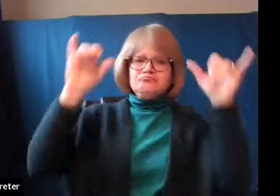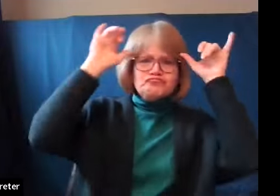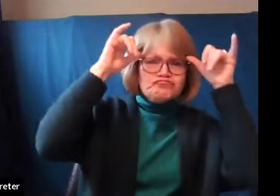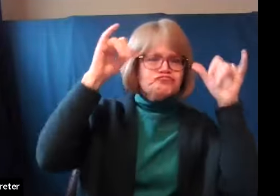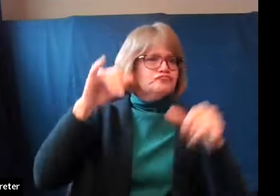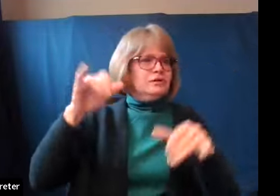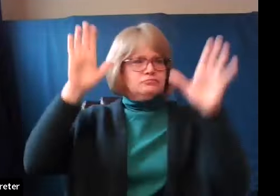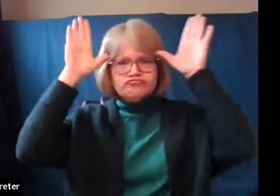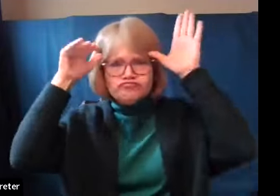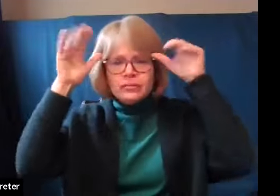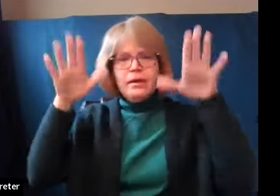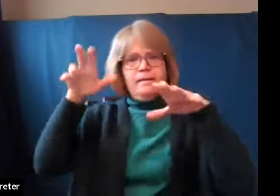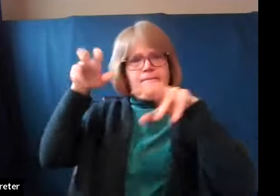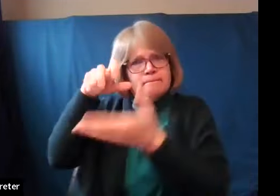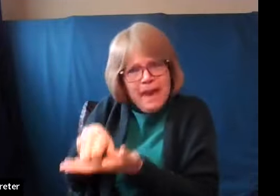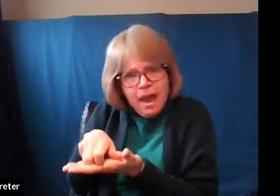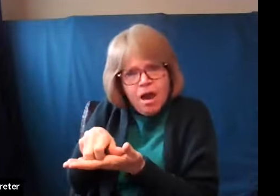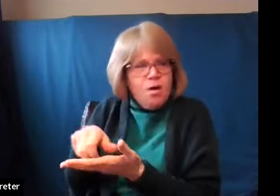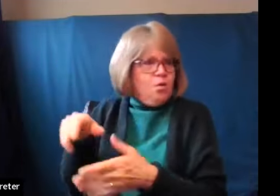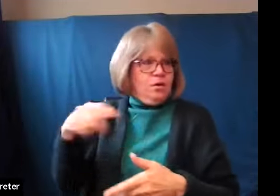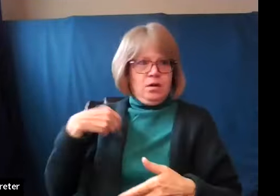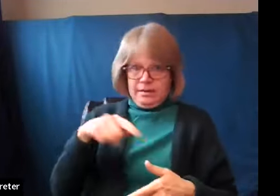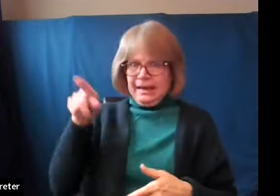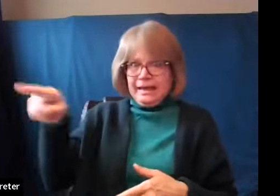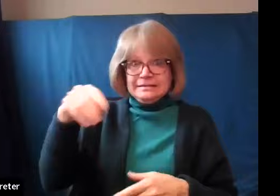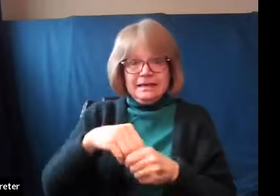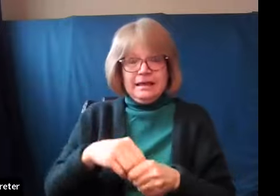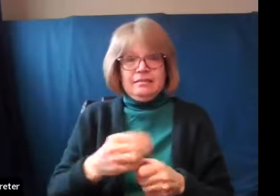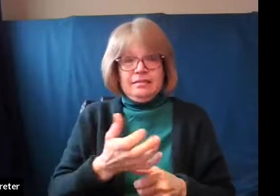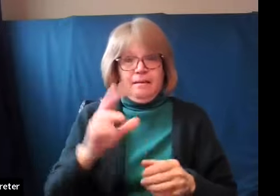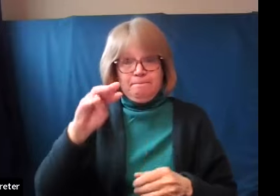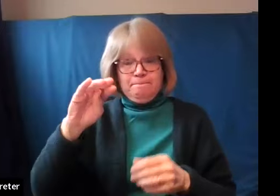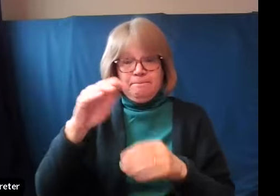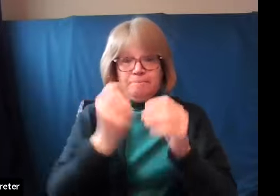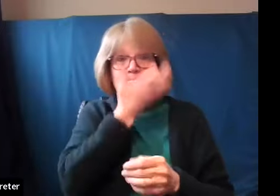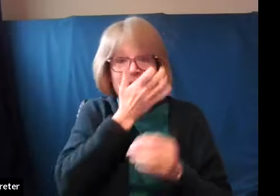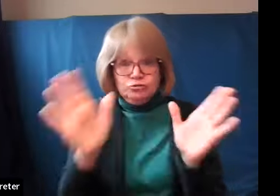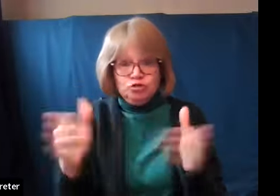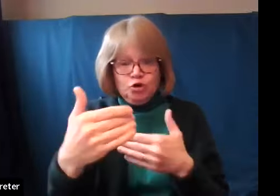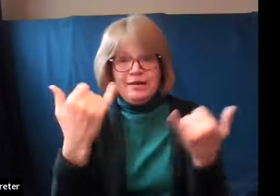Thank you.